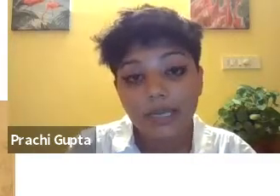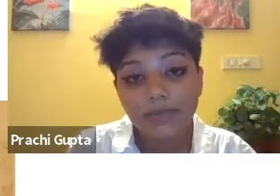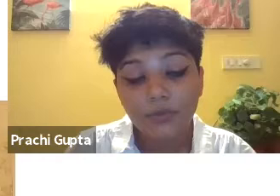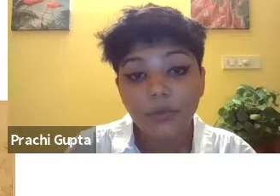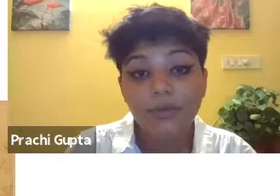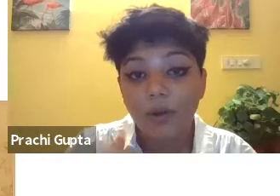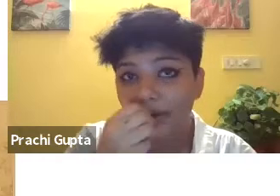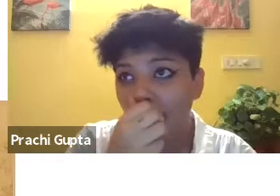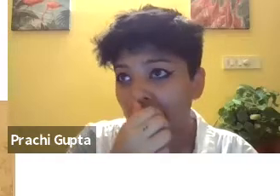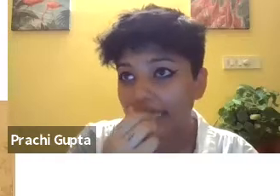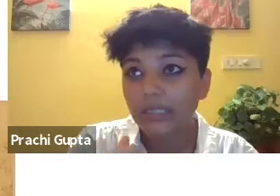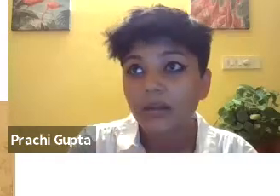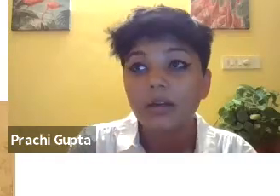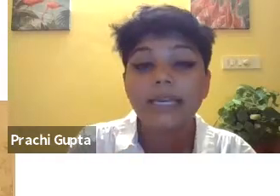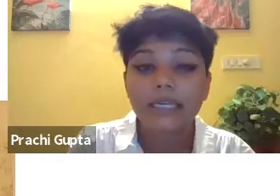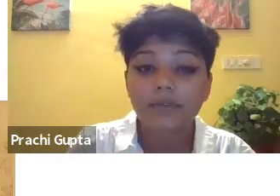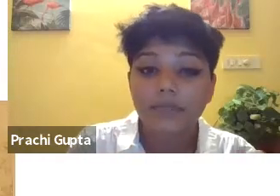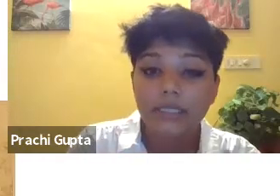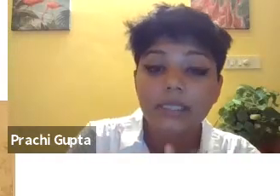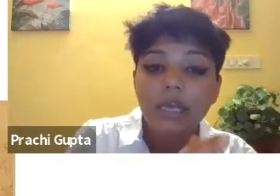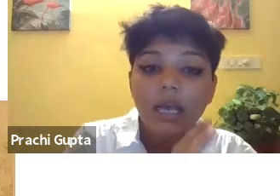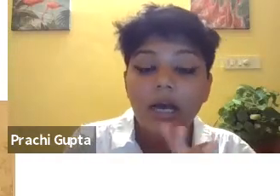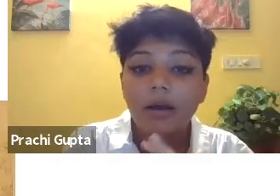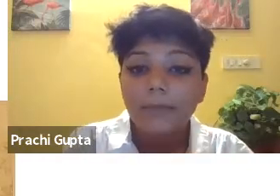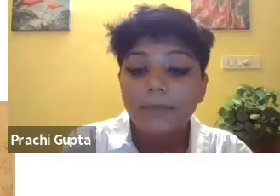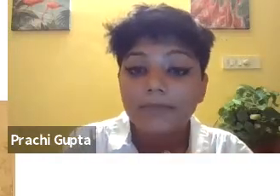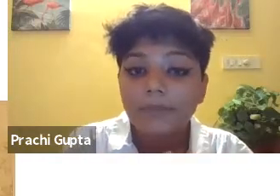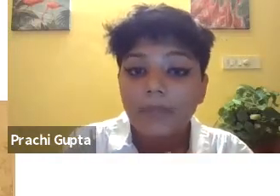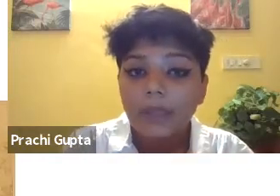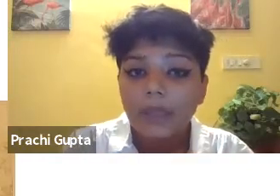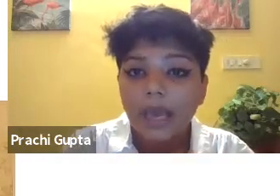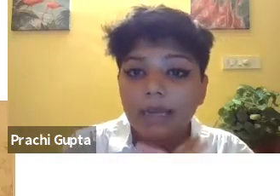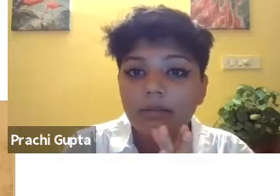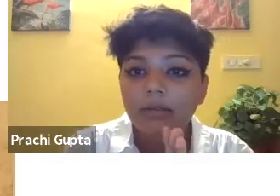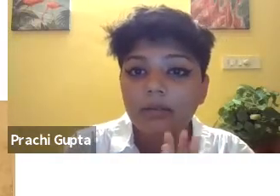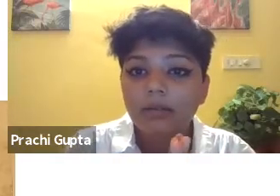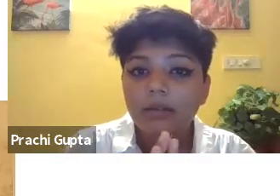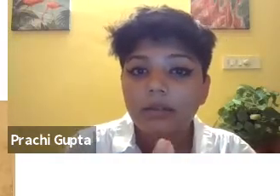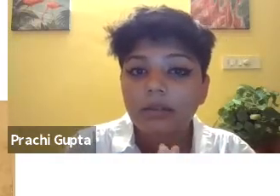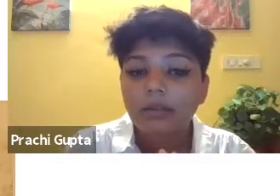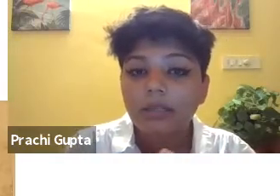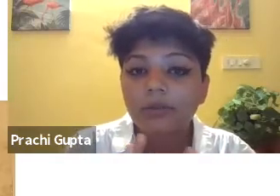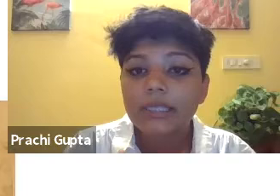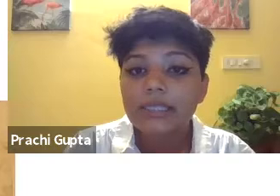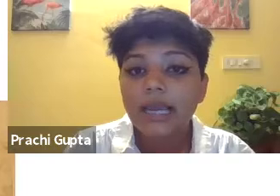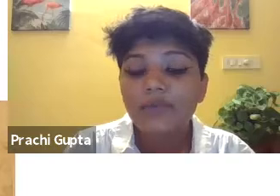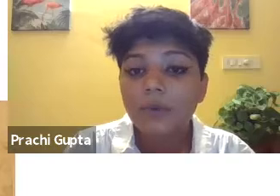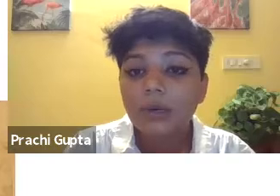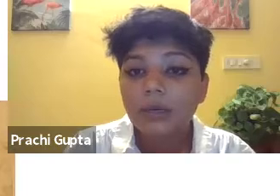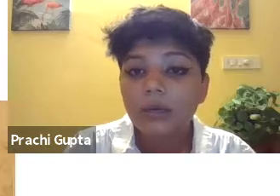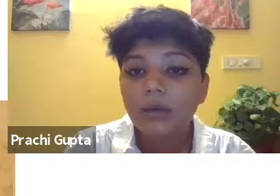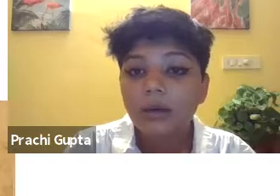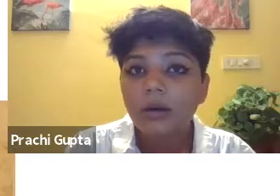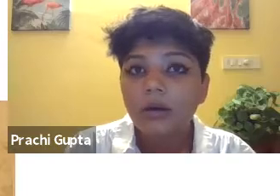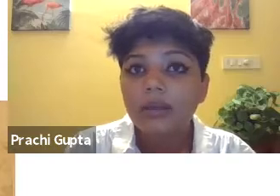a daguerreotype studio in Bombay around early 1850s. Um, and now this kind of